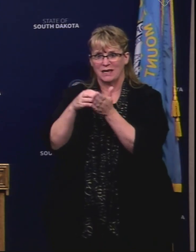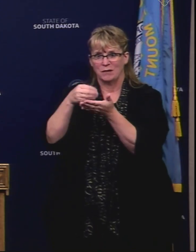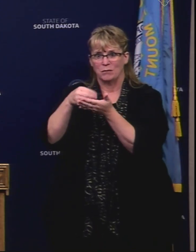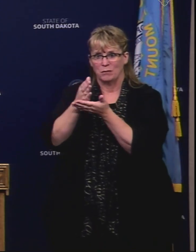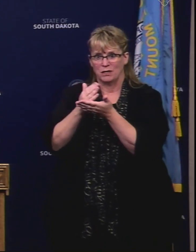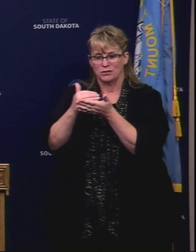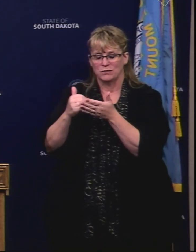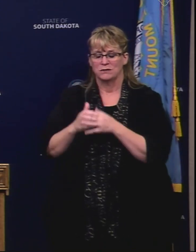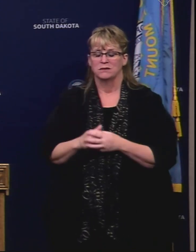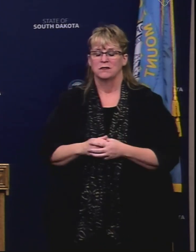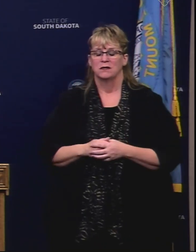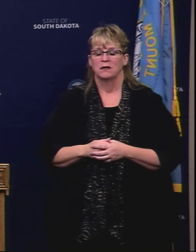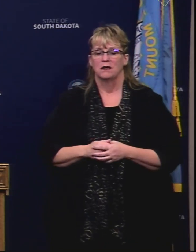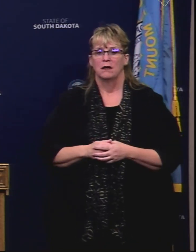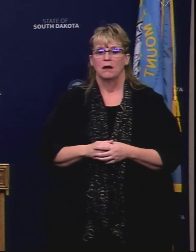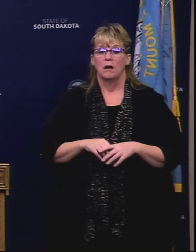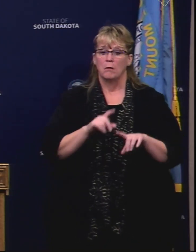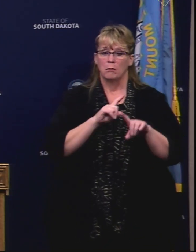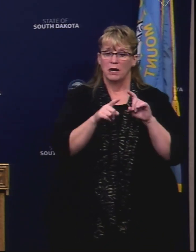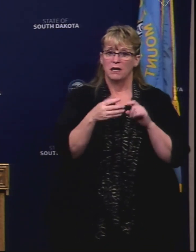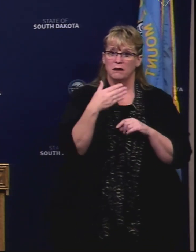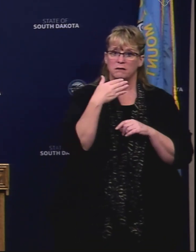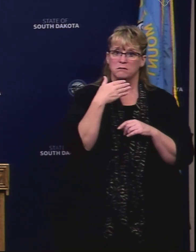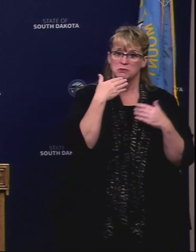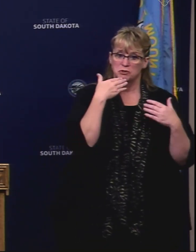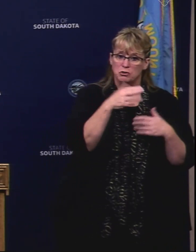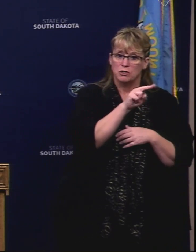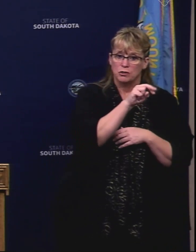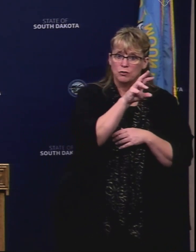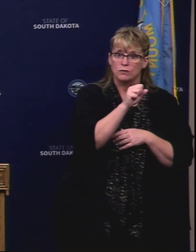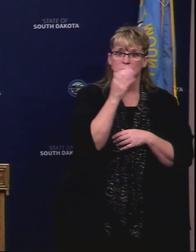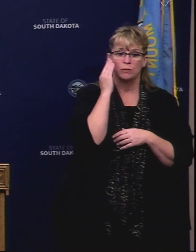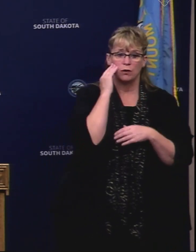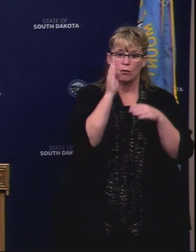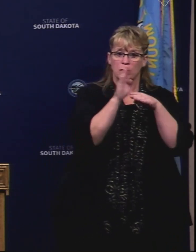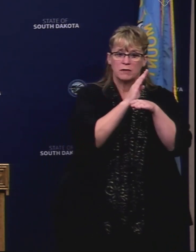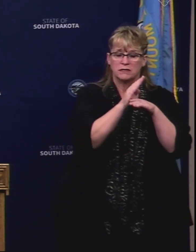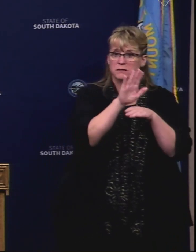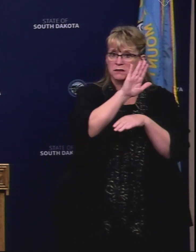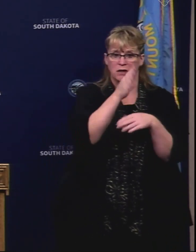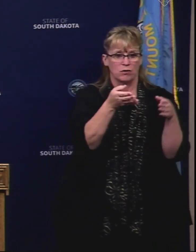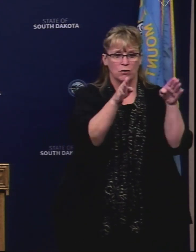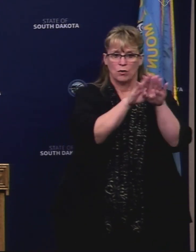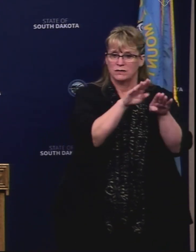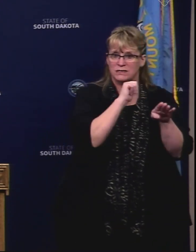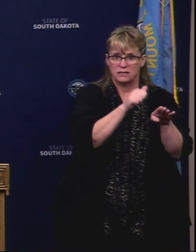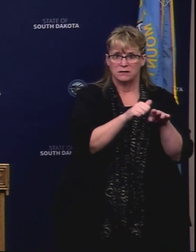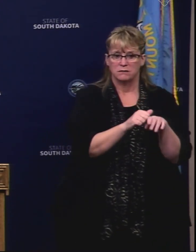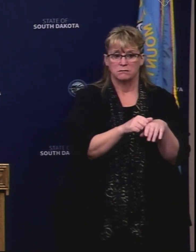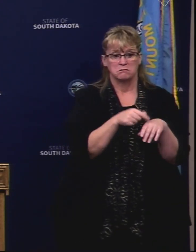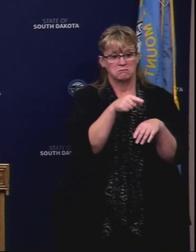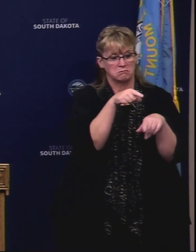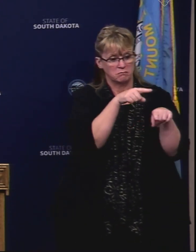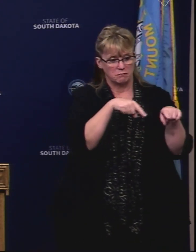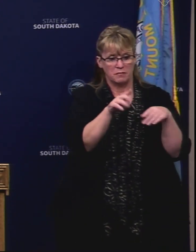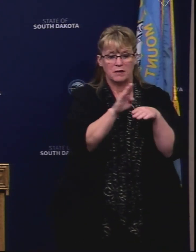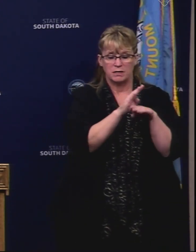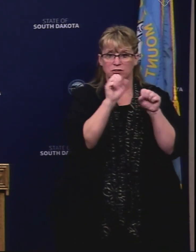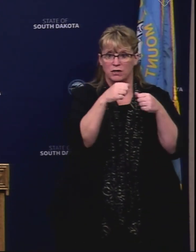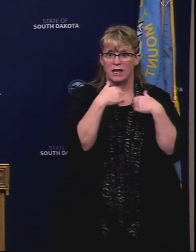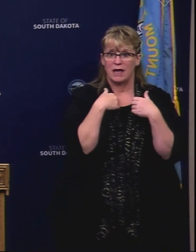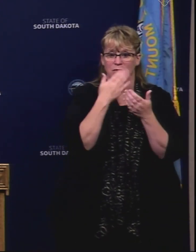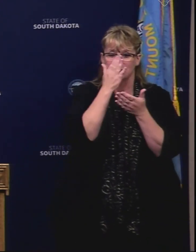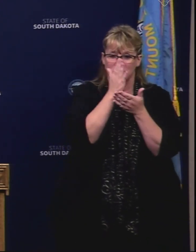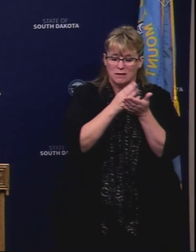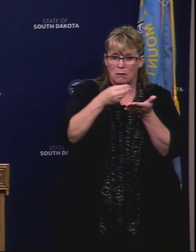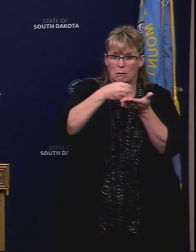What I think is encouraging is that we know our businesses never closed, that they had the ability to bring in some revenue.